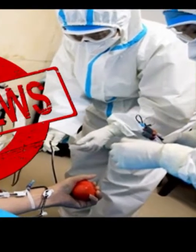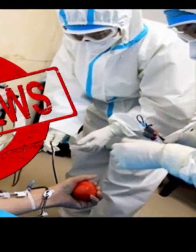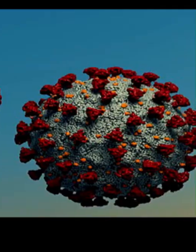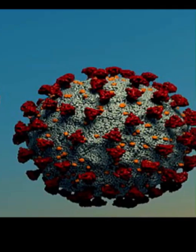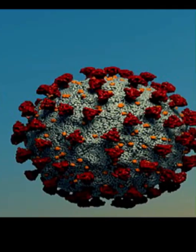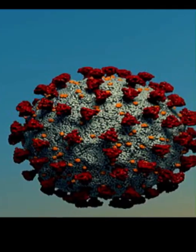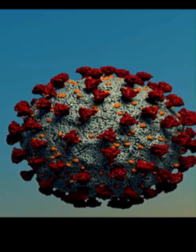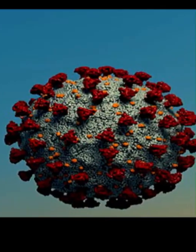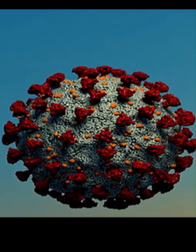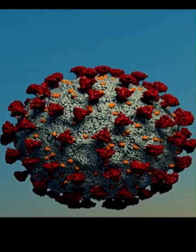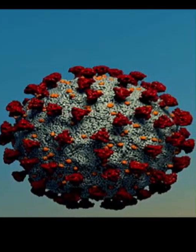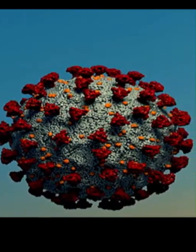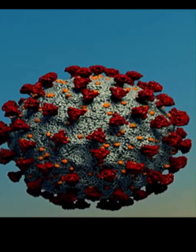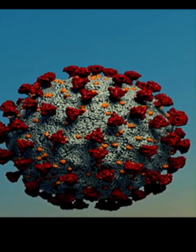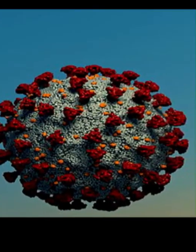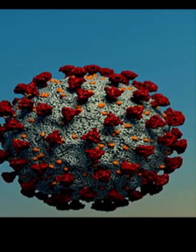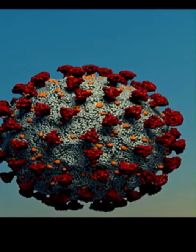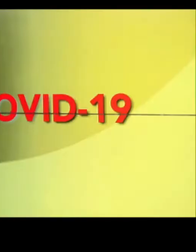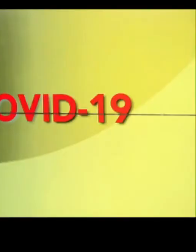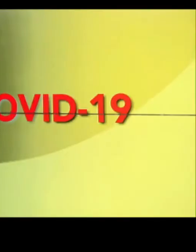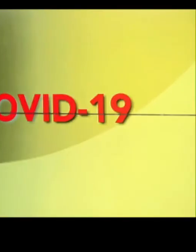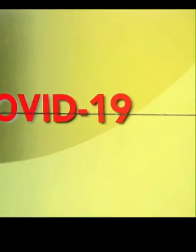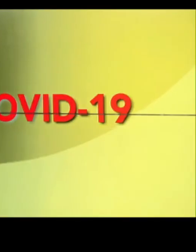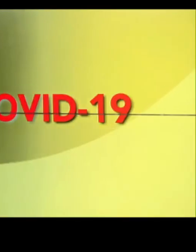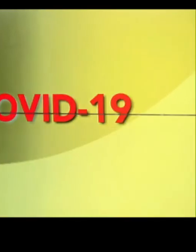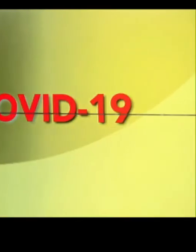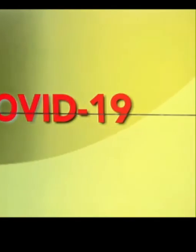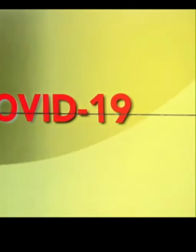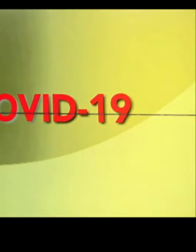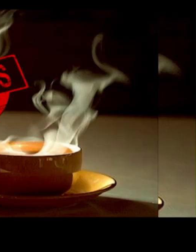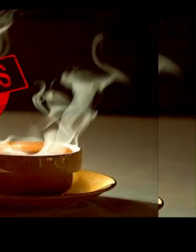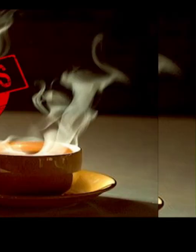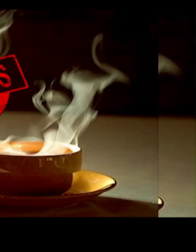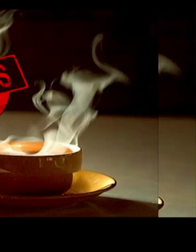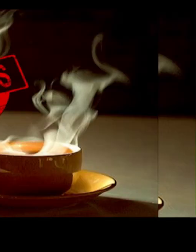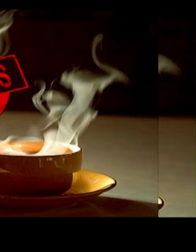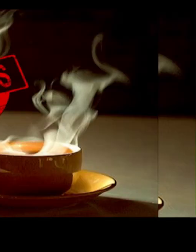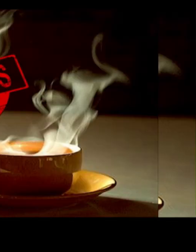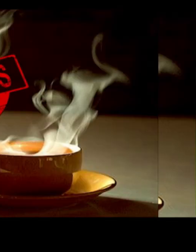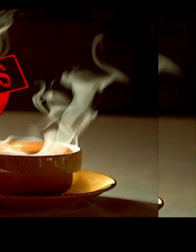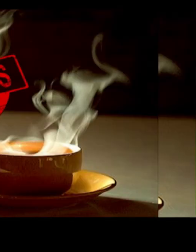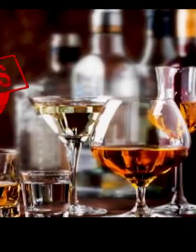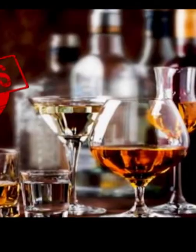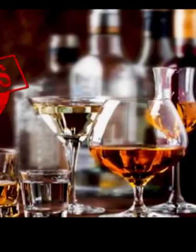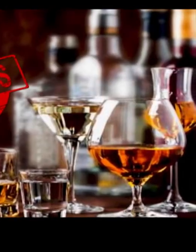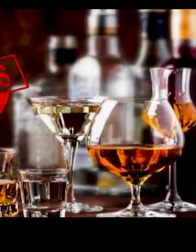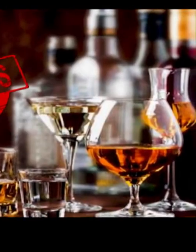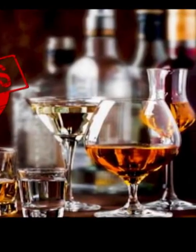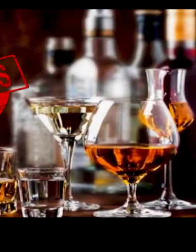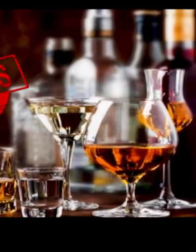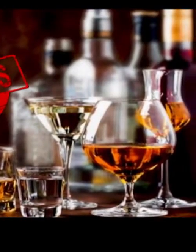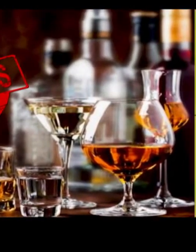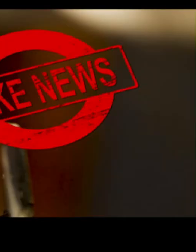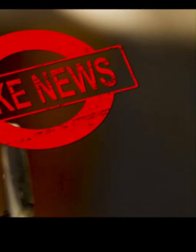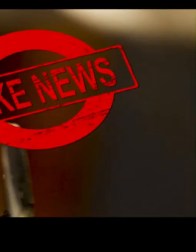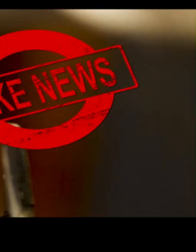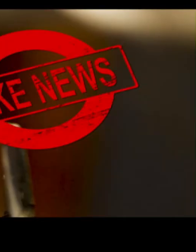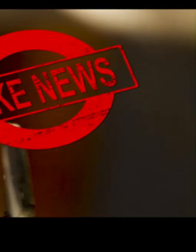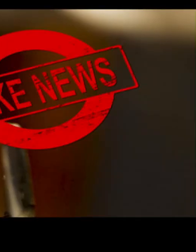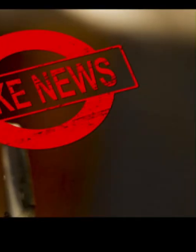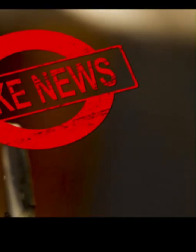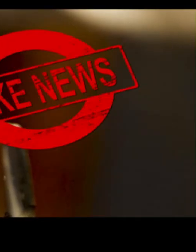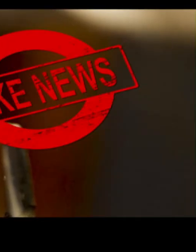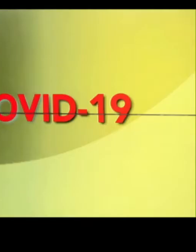of coronavirus is becoming widespread. Another is the belief that hot beverages and alcoholic drinks are